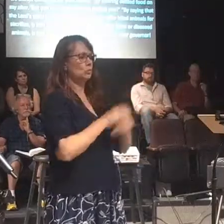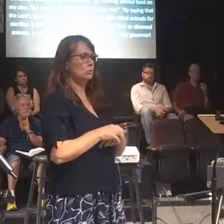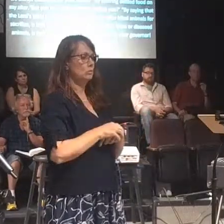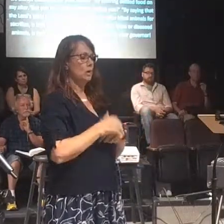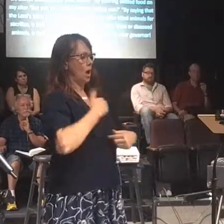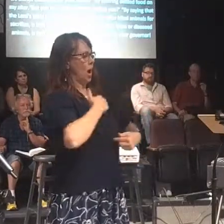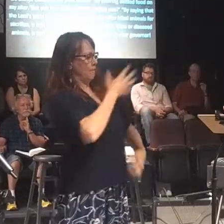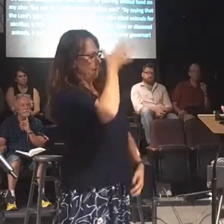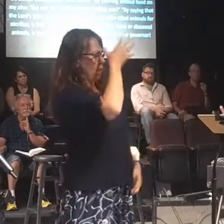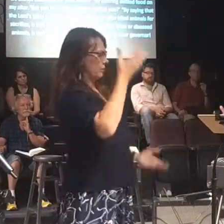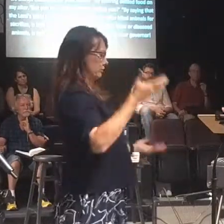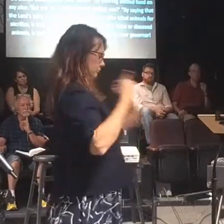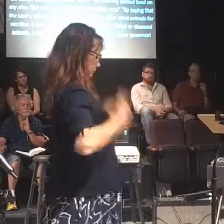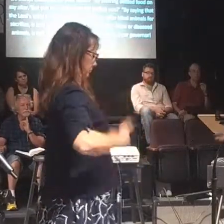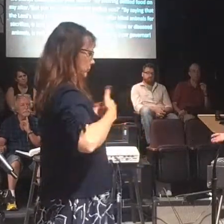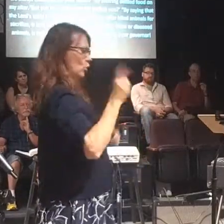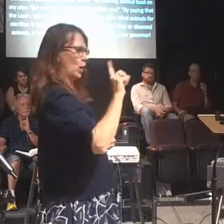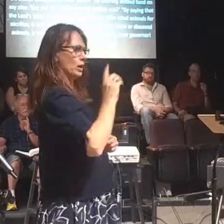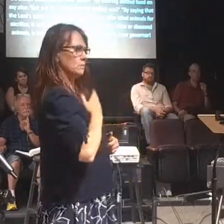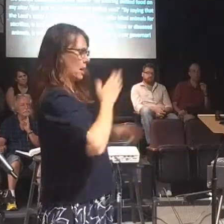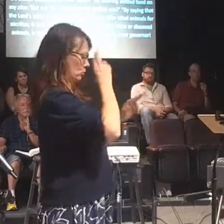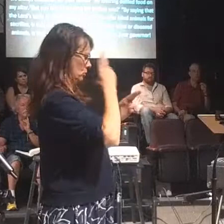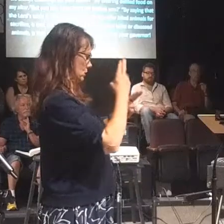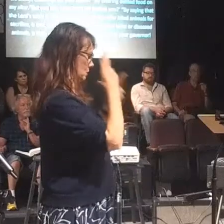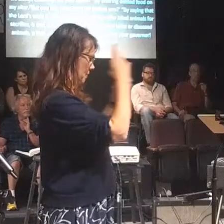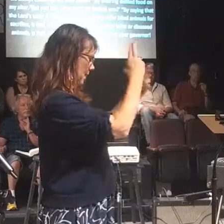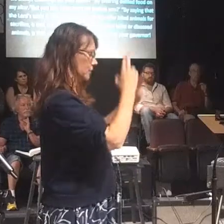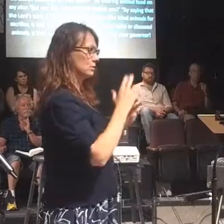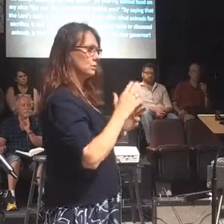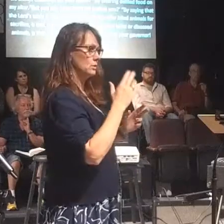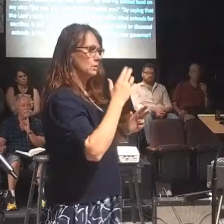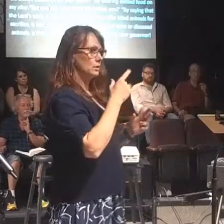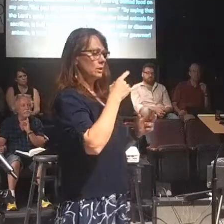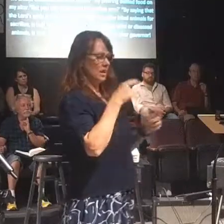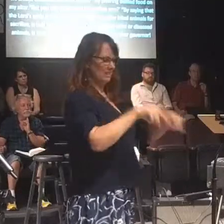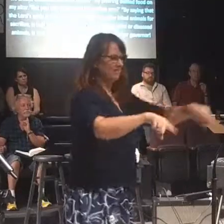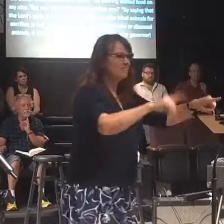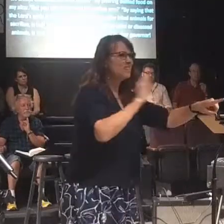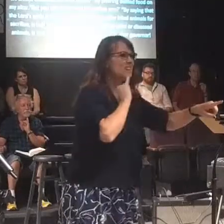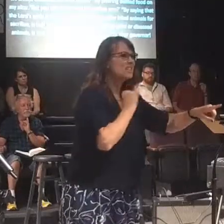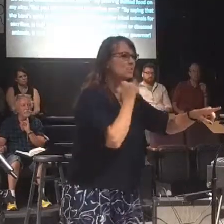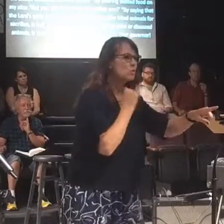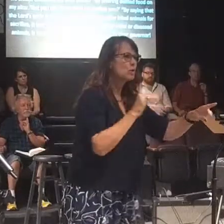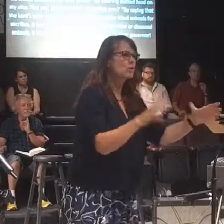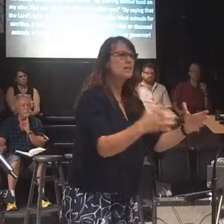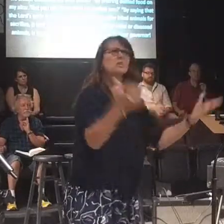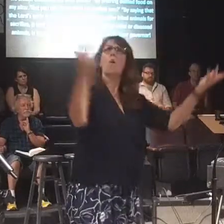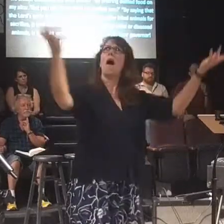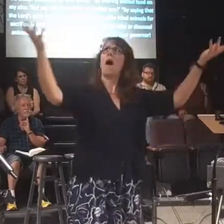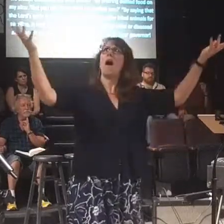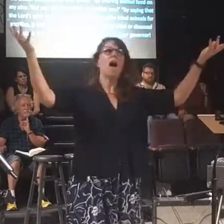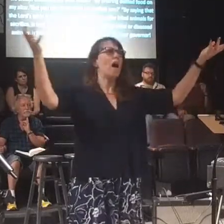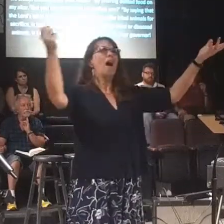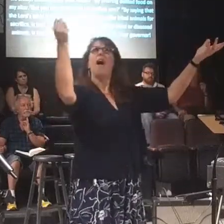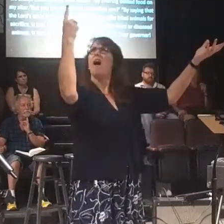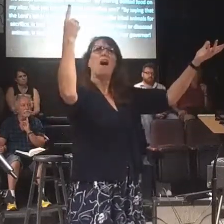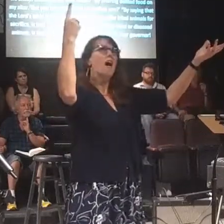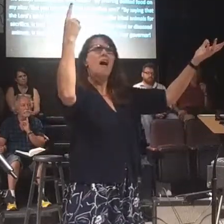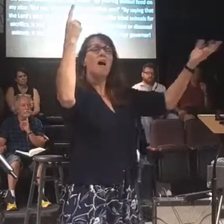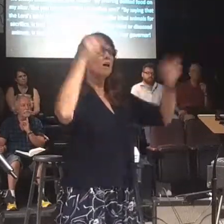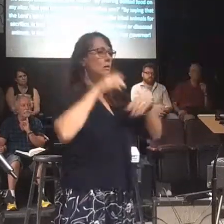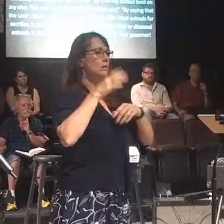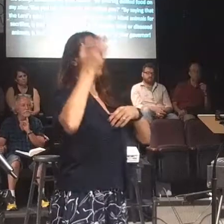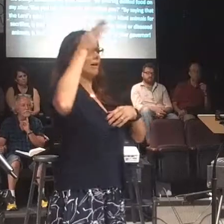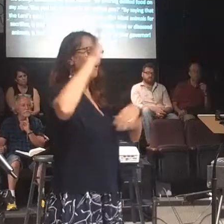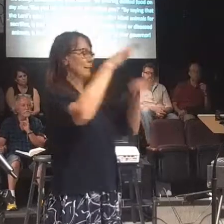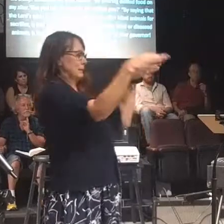Where's the respect? And they go, what? And he explains. He says, you're giving me the